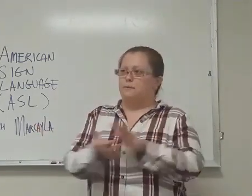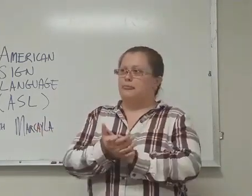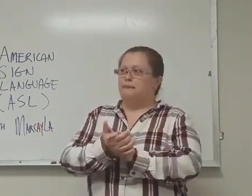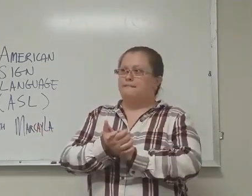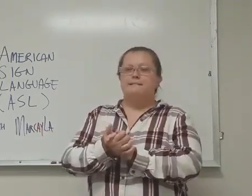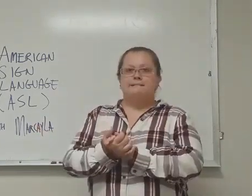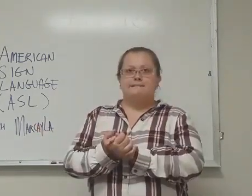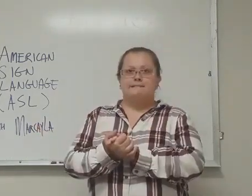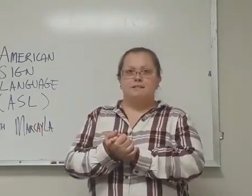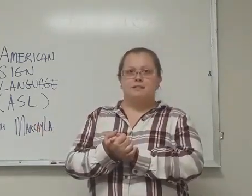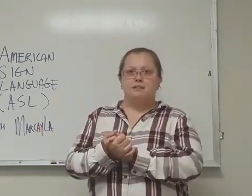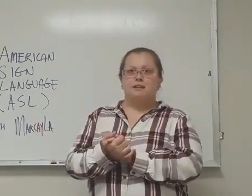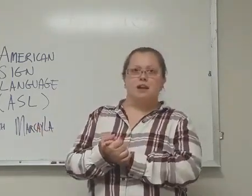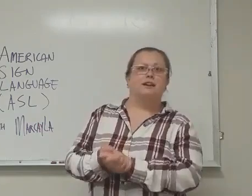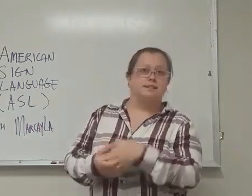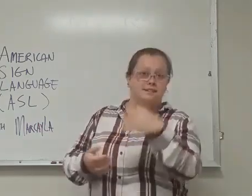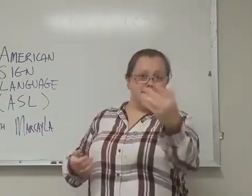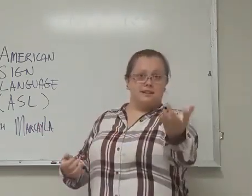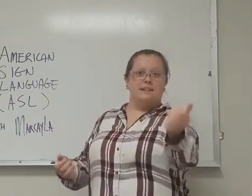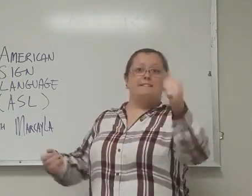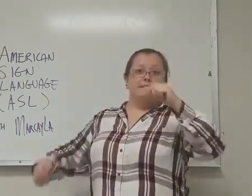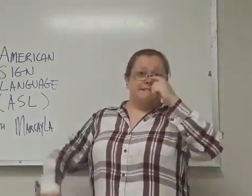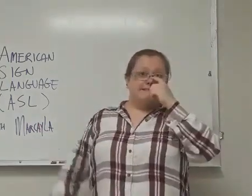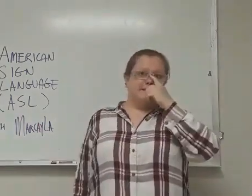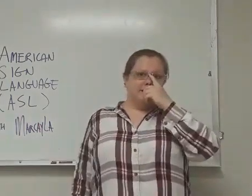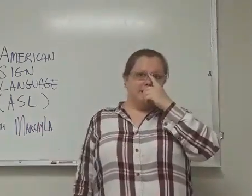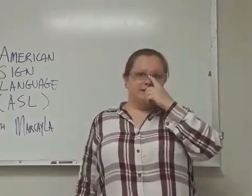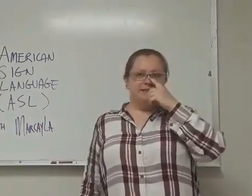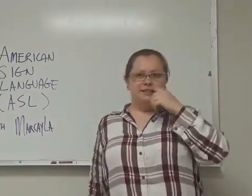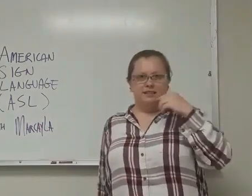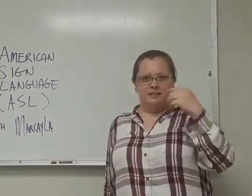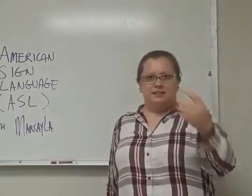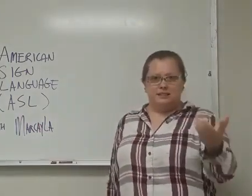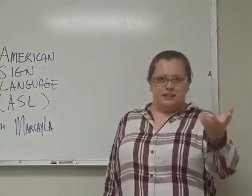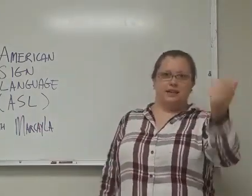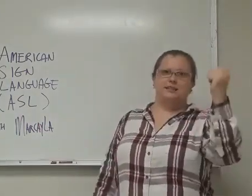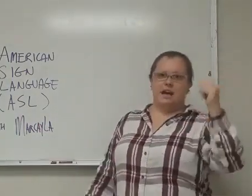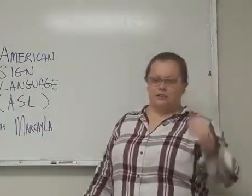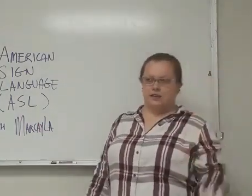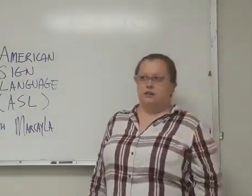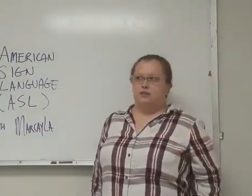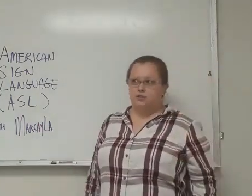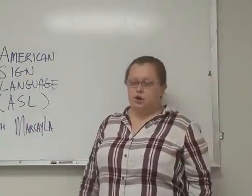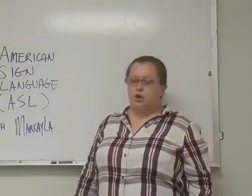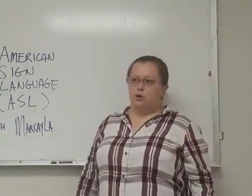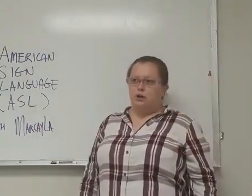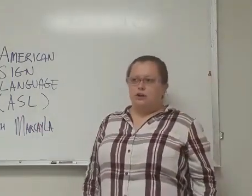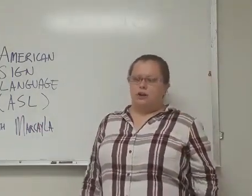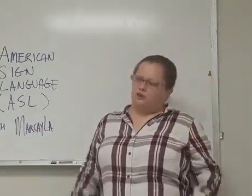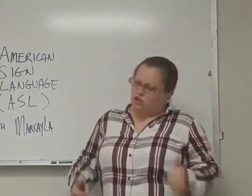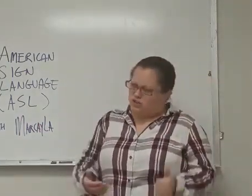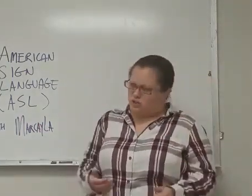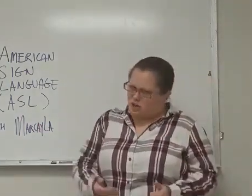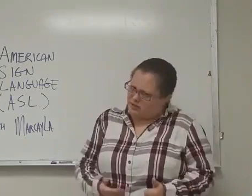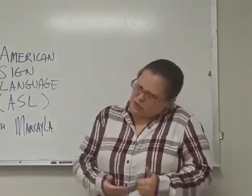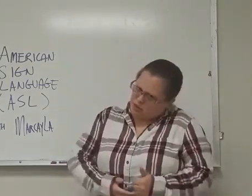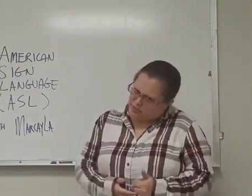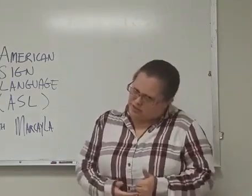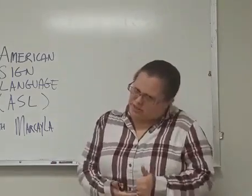not like I've worked all day and the last thing I want to do, and you're just how can I exactly. Okay. So if you're gonna do kind of a grumpy like,